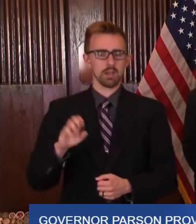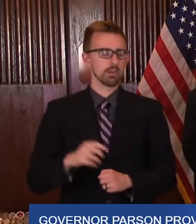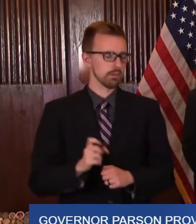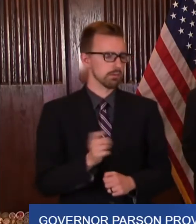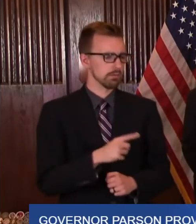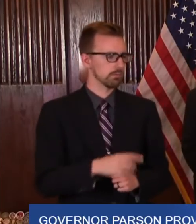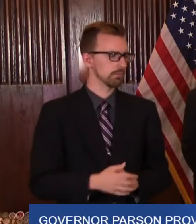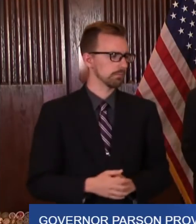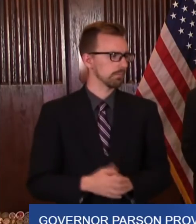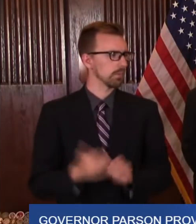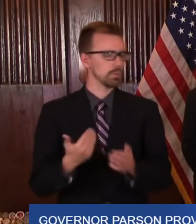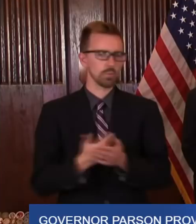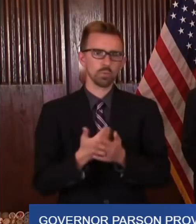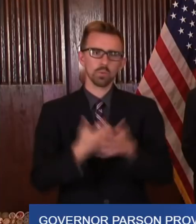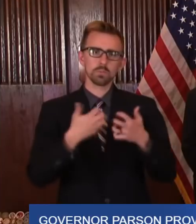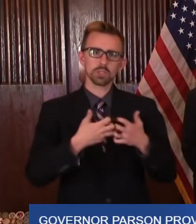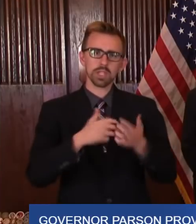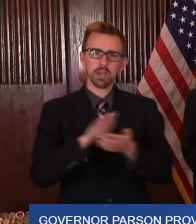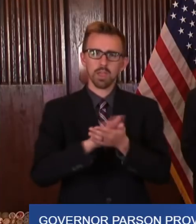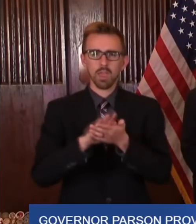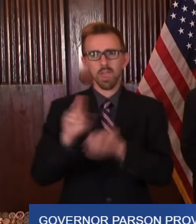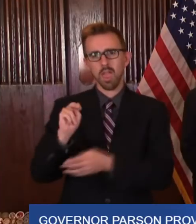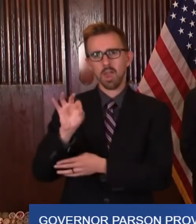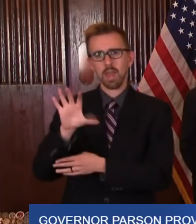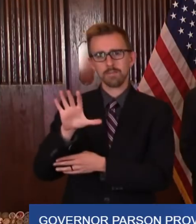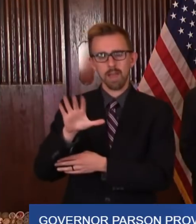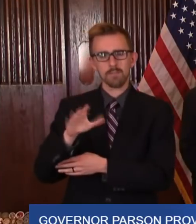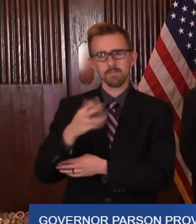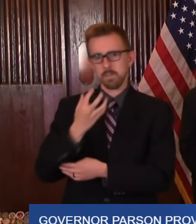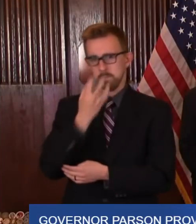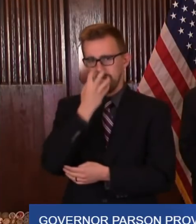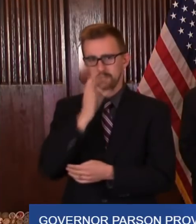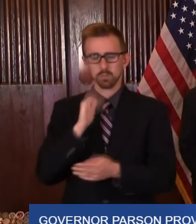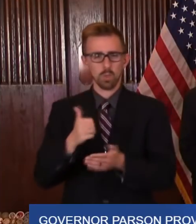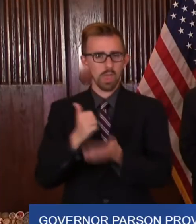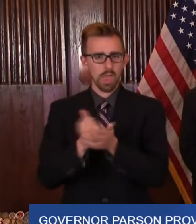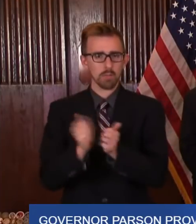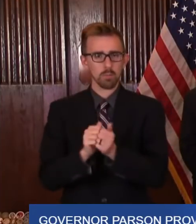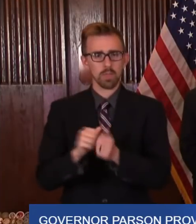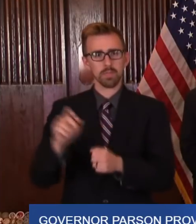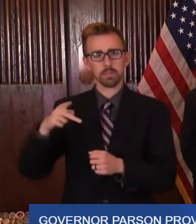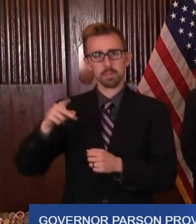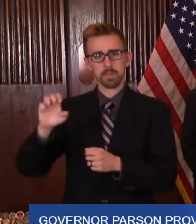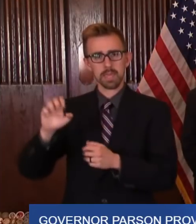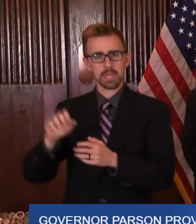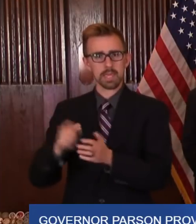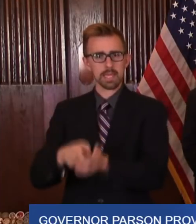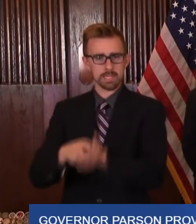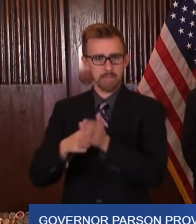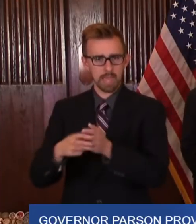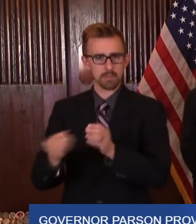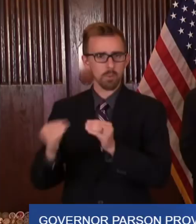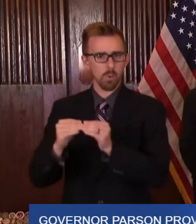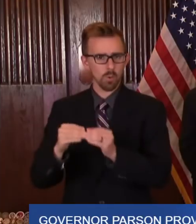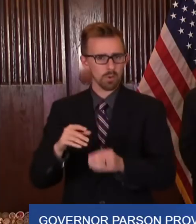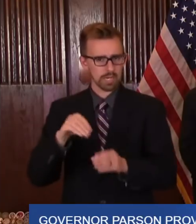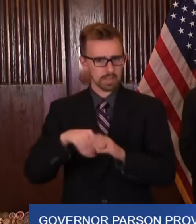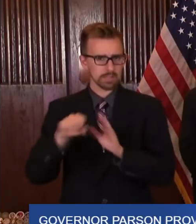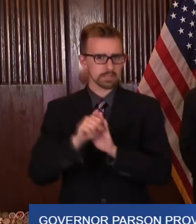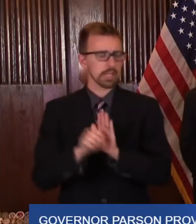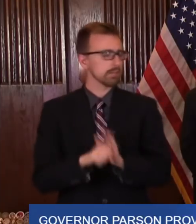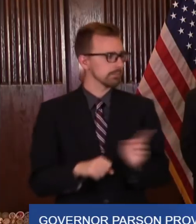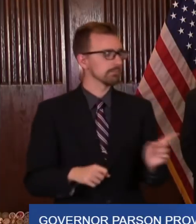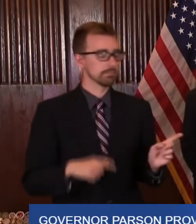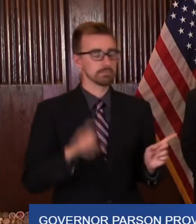for sterilizing the N95 mask help with the demand shortage for PPE in the state? James, it will. I can't tell you as a physician